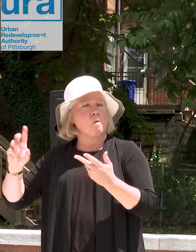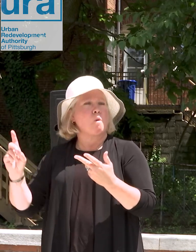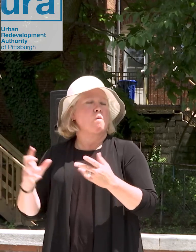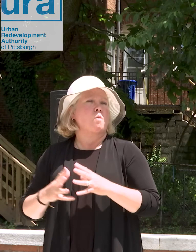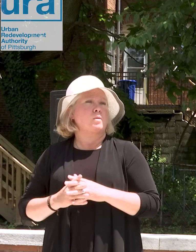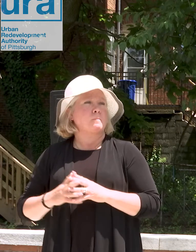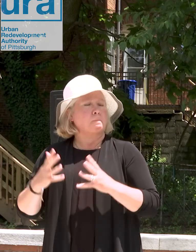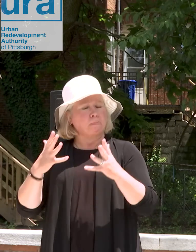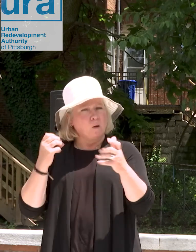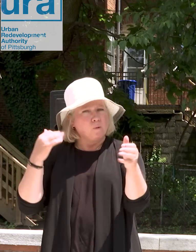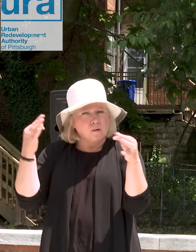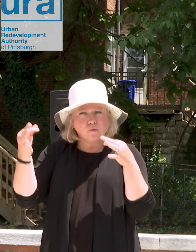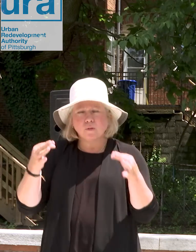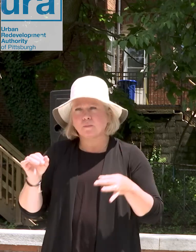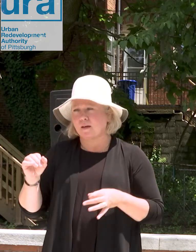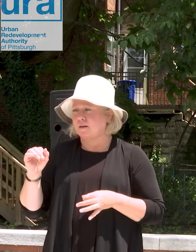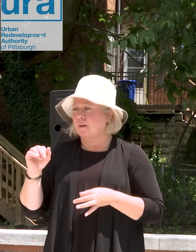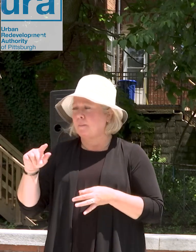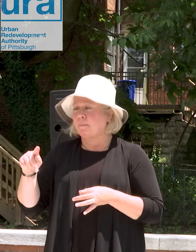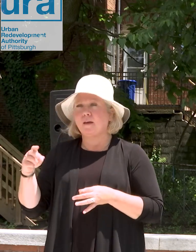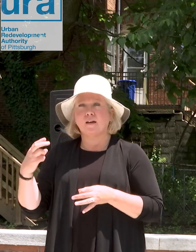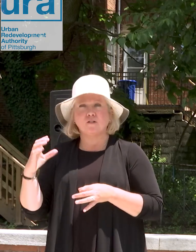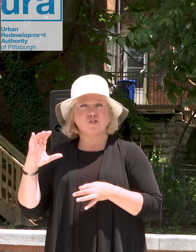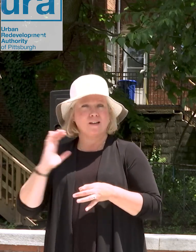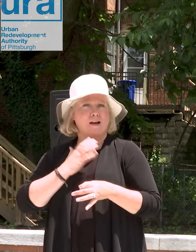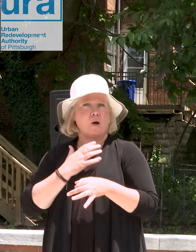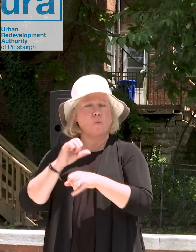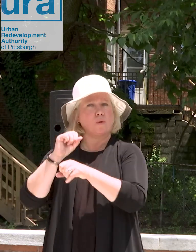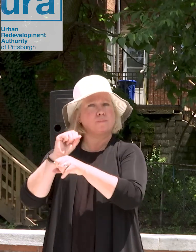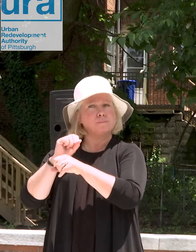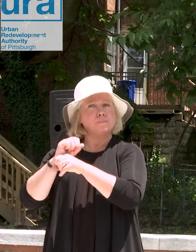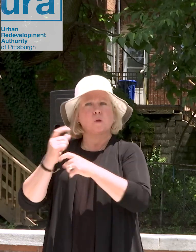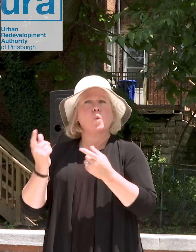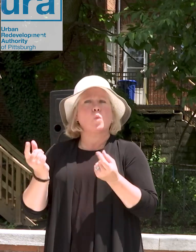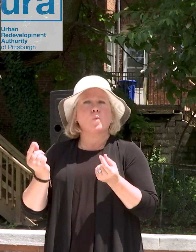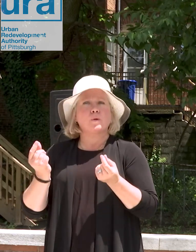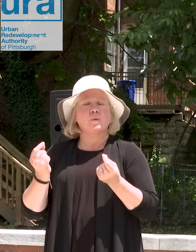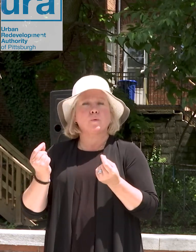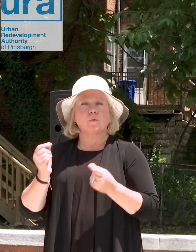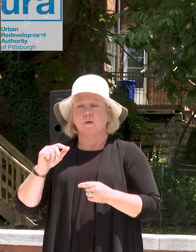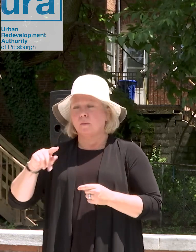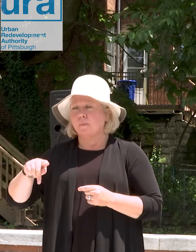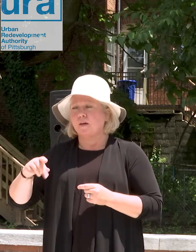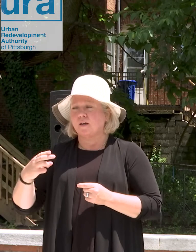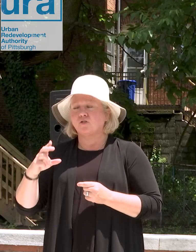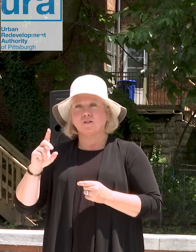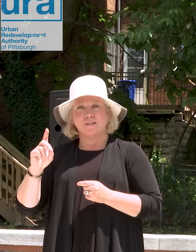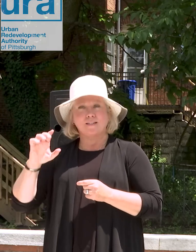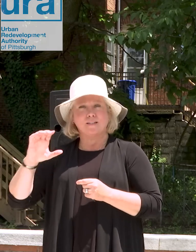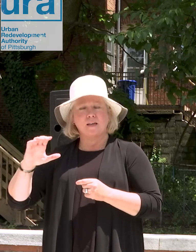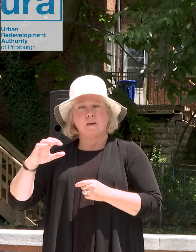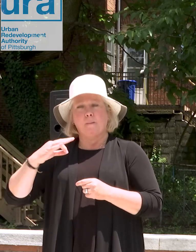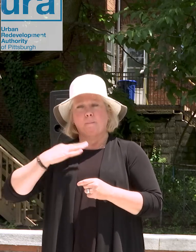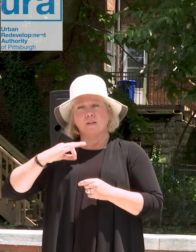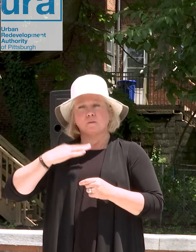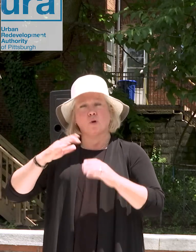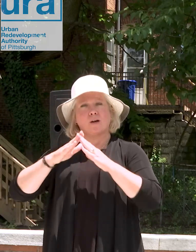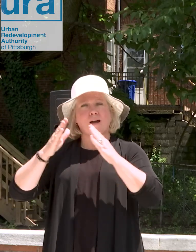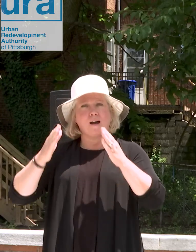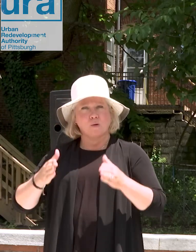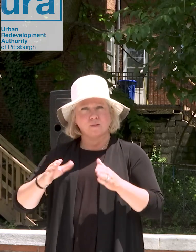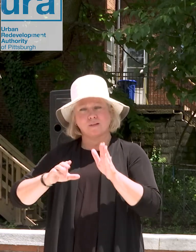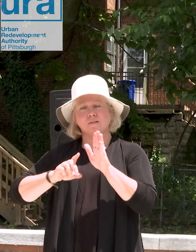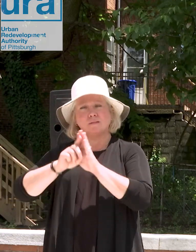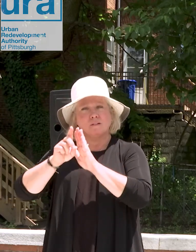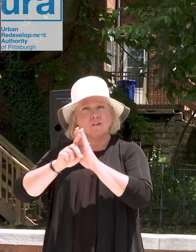PHDC and what it does for those of you that may not be familiar. So the PHDC is the Pittsburgh Housing Development